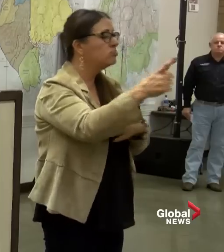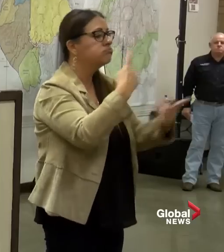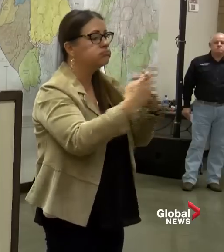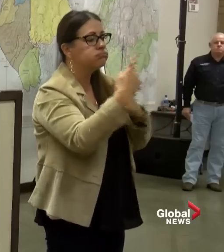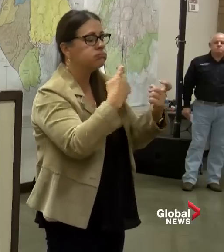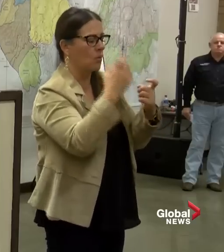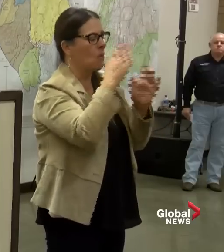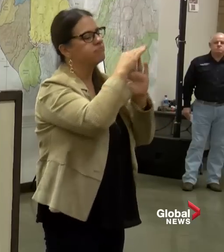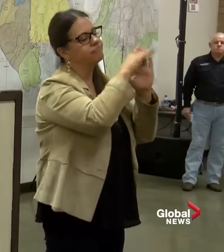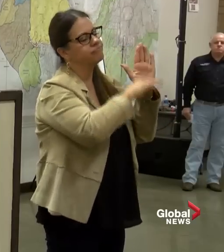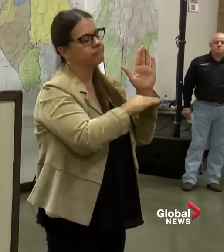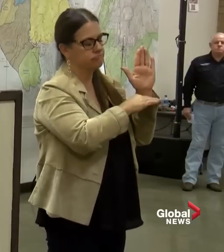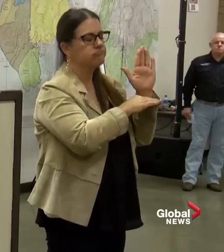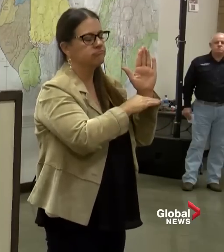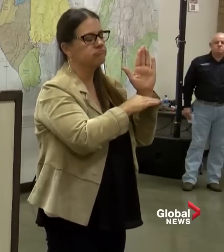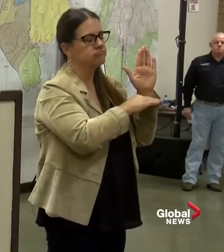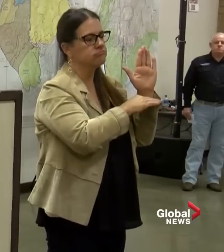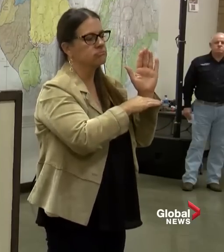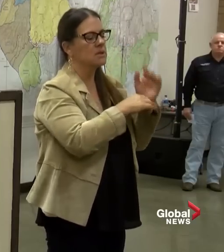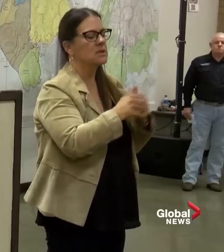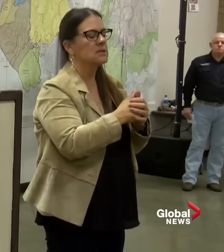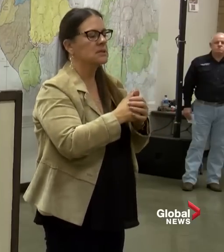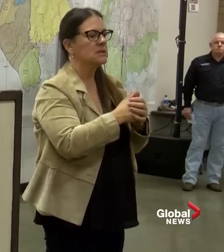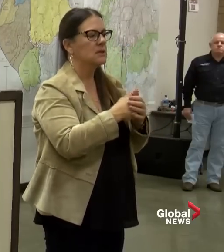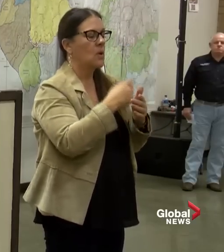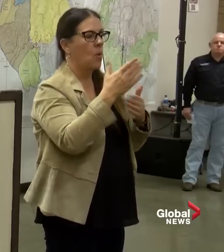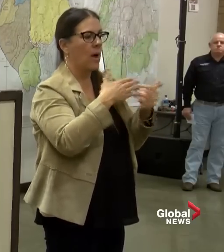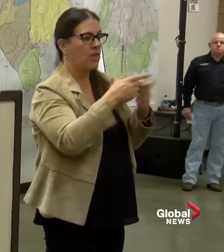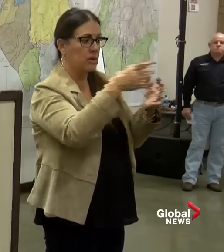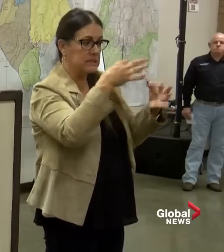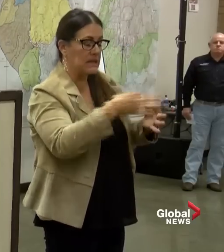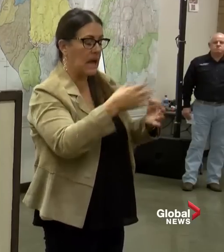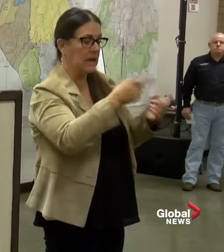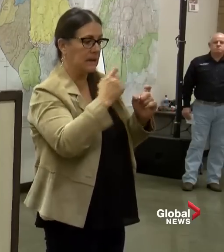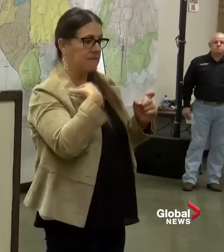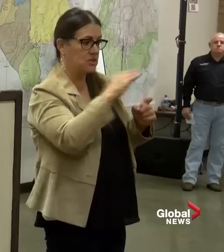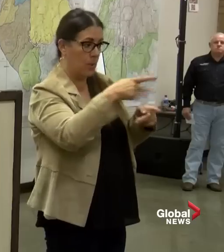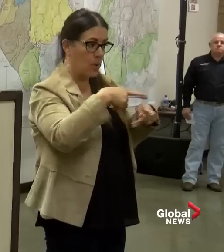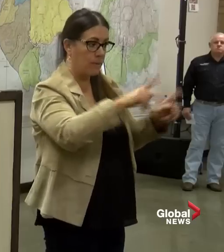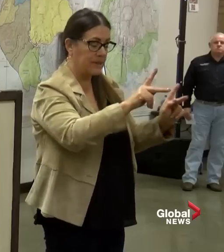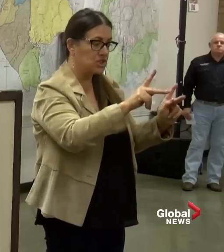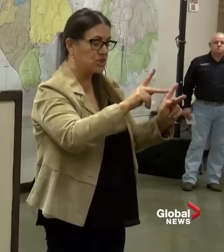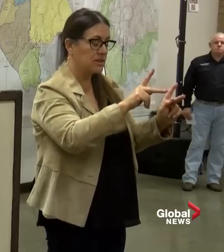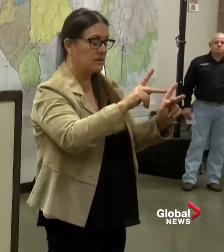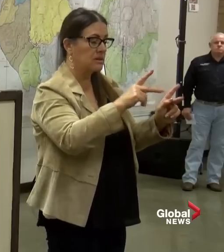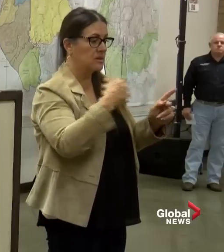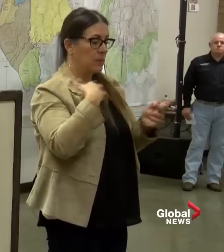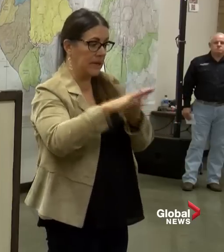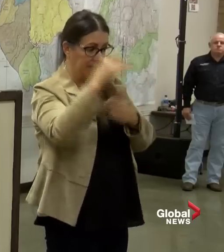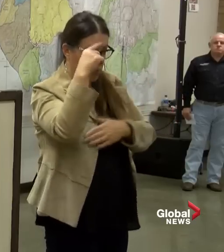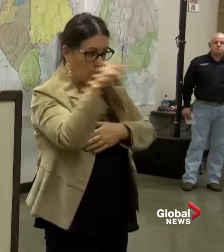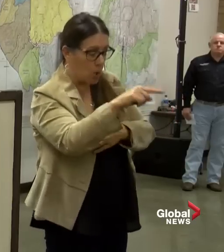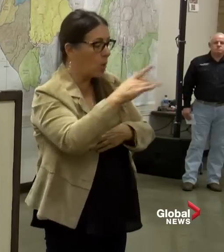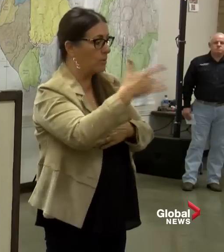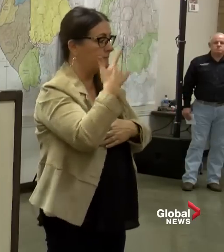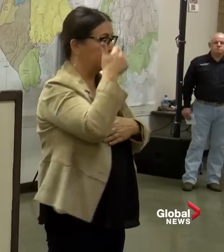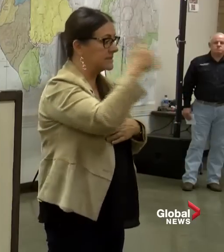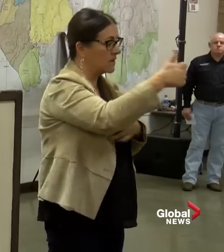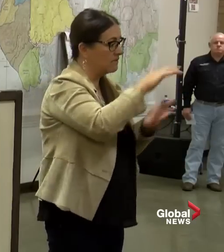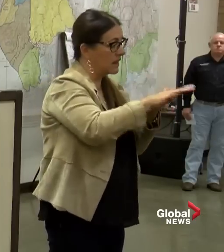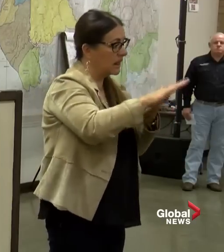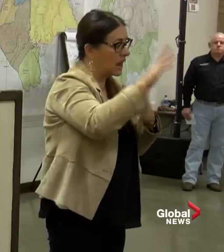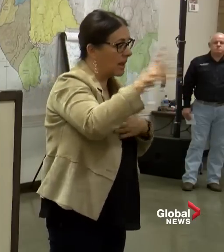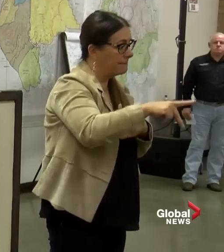giving you the information to decide whether you're going to give us permission to clean your property or you're going to choose to do it yourself. So we look forward